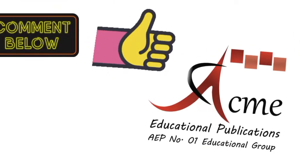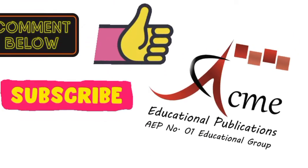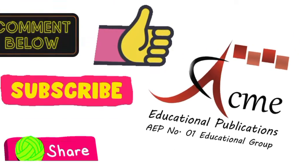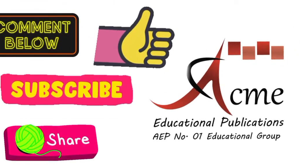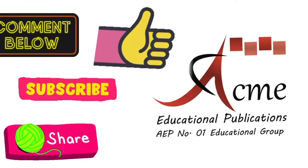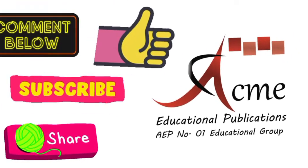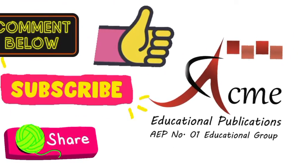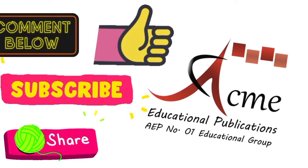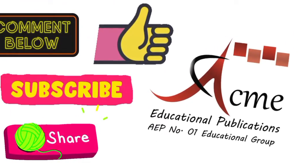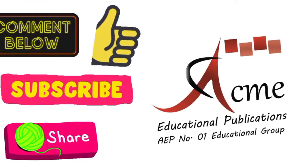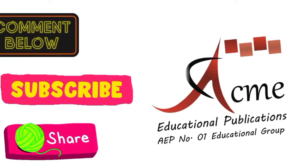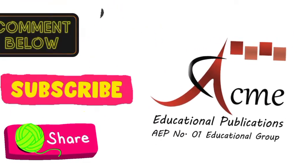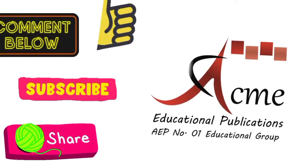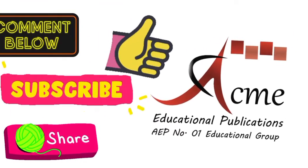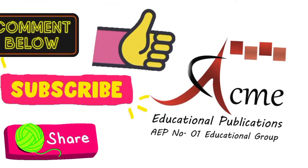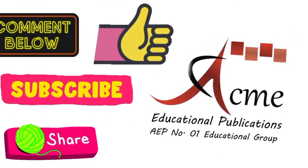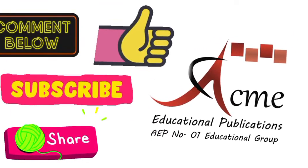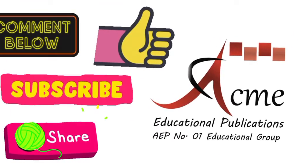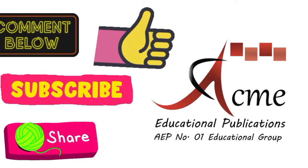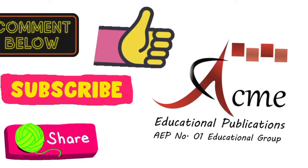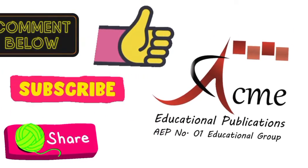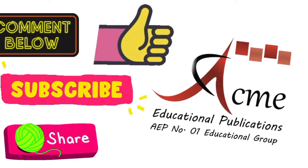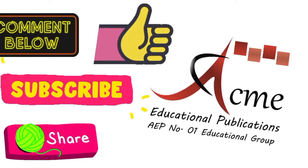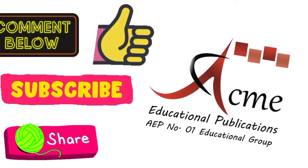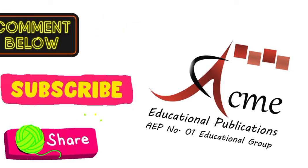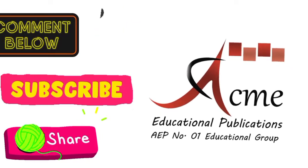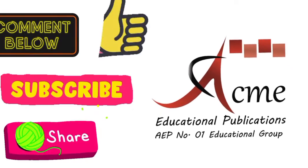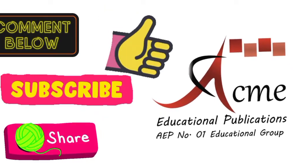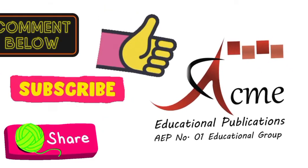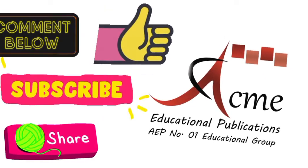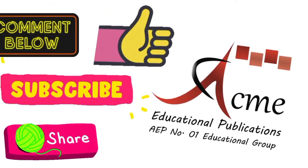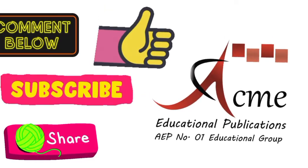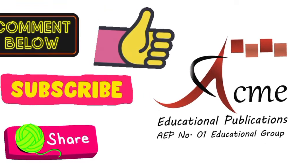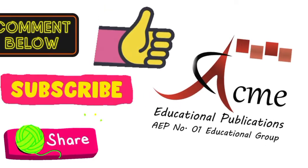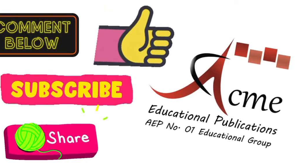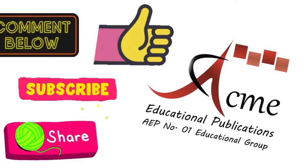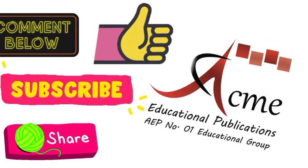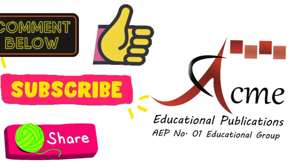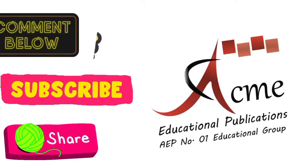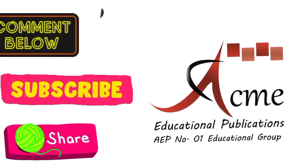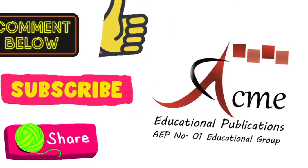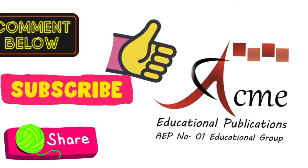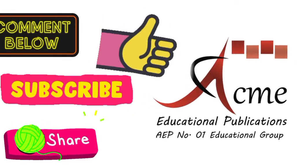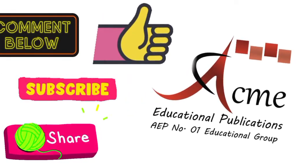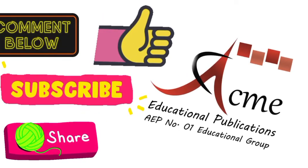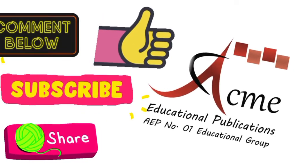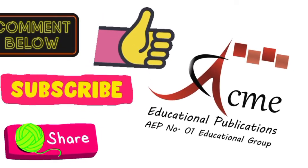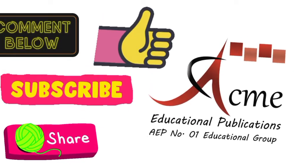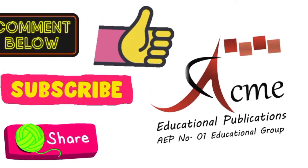Comment us the screenshot of your activity. Must like, subscribe, and share this video. Happy learning, and I'll see you in the next lesson.